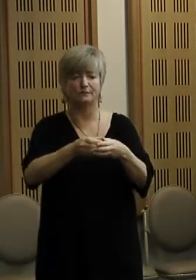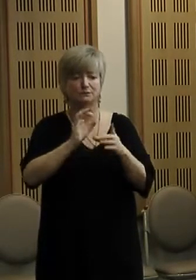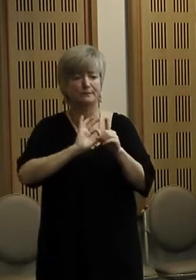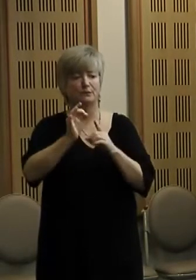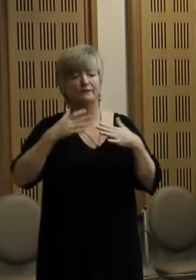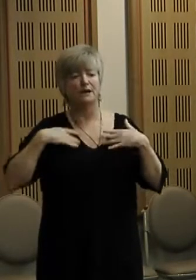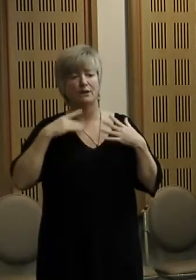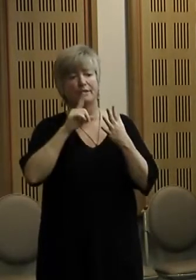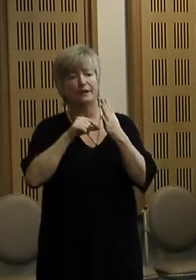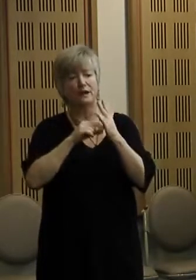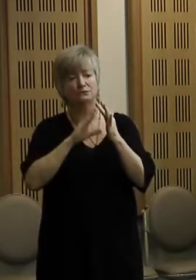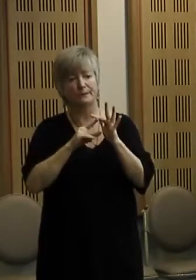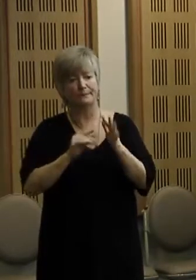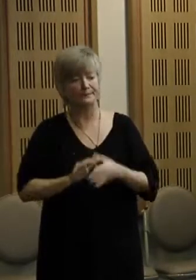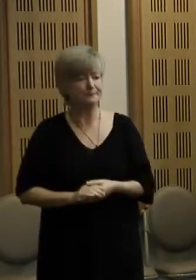outcomes.